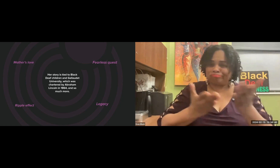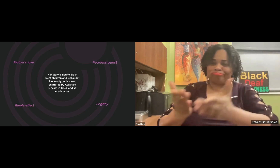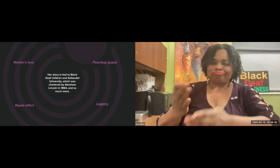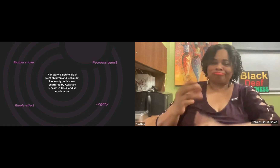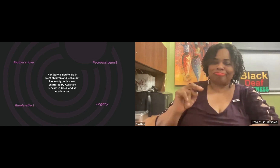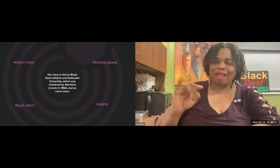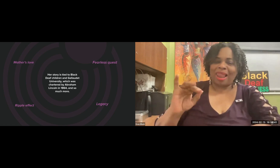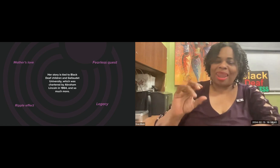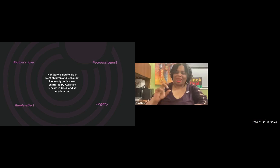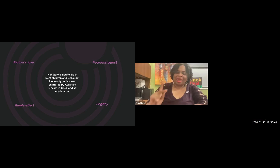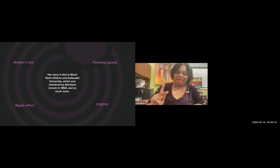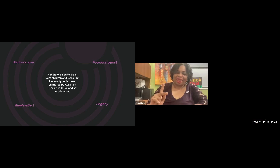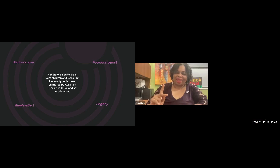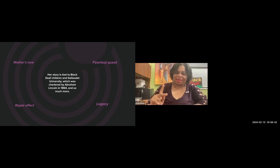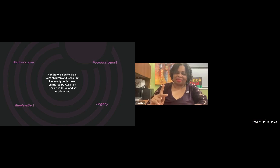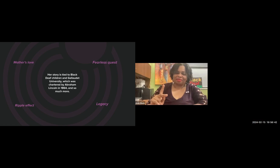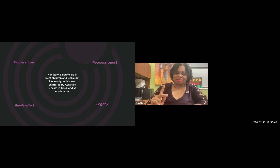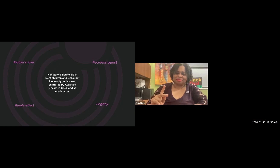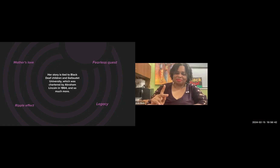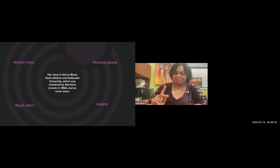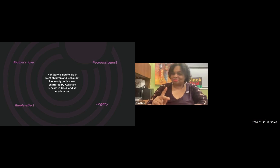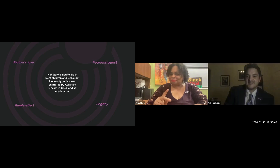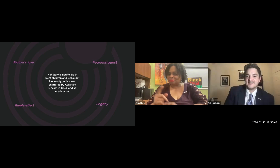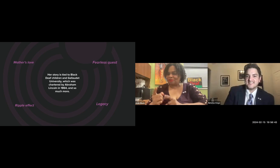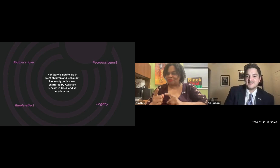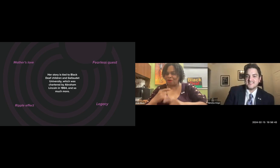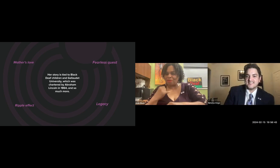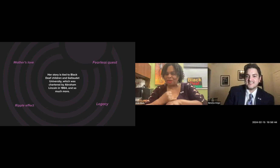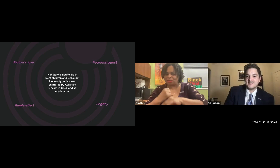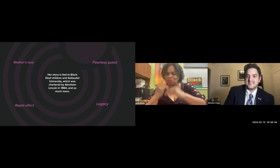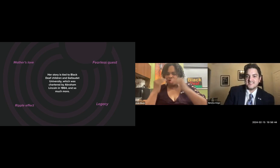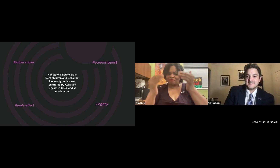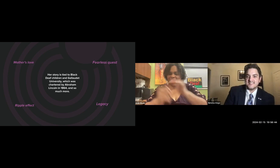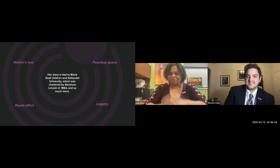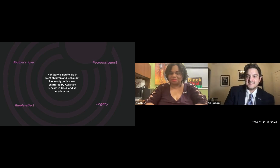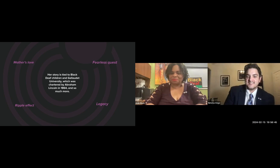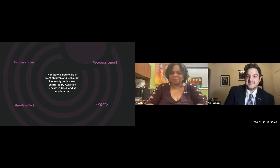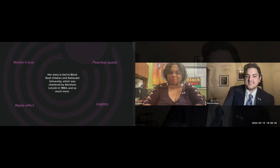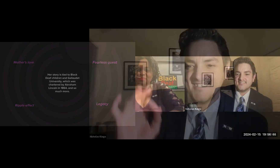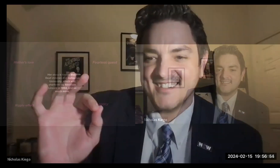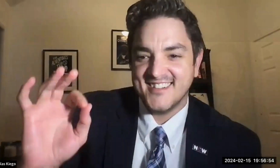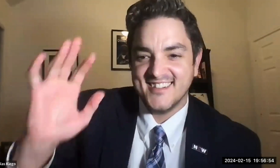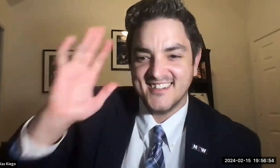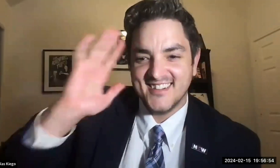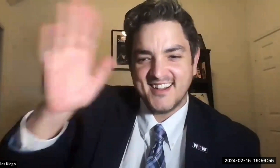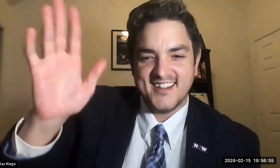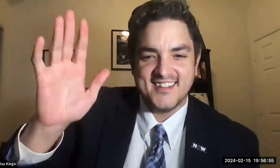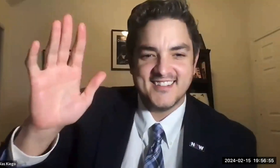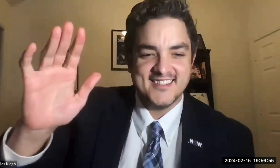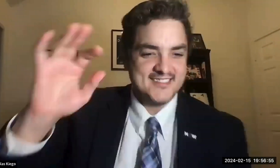as their 4 Black hearing teachers. At this time, I would like to pass it over to Nick from.